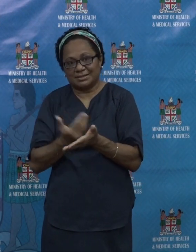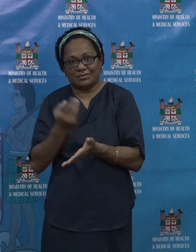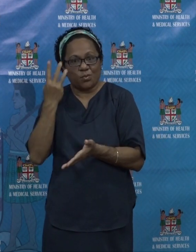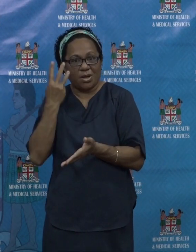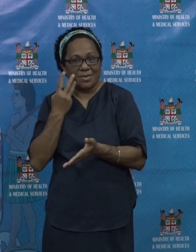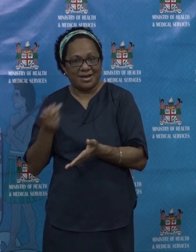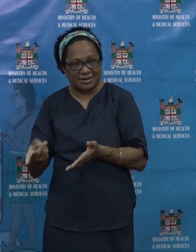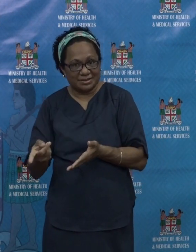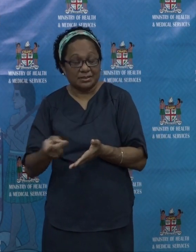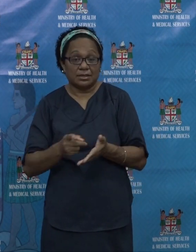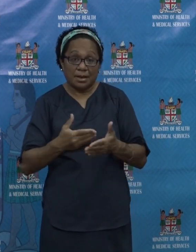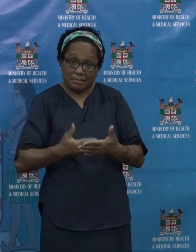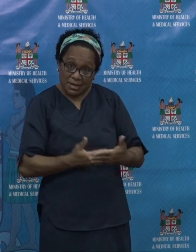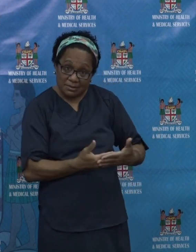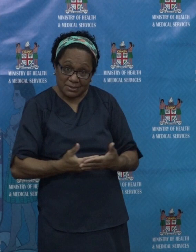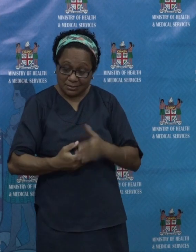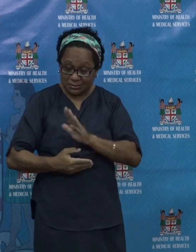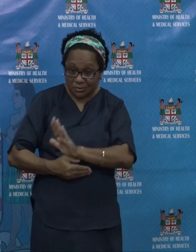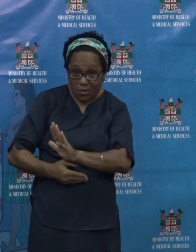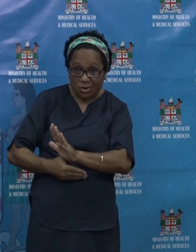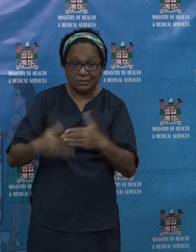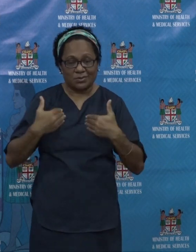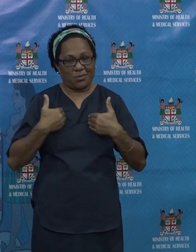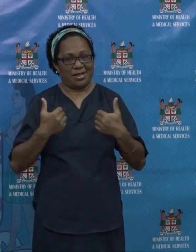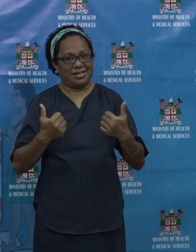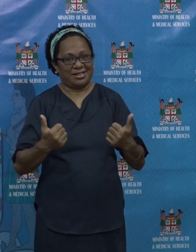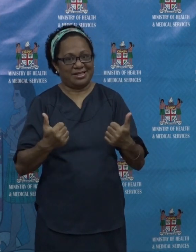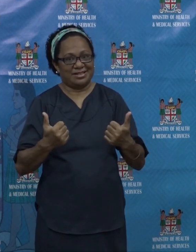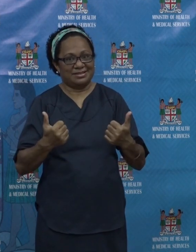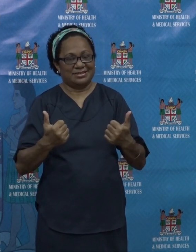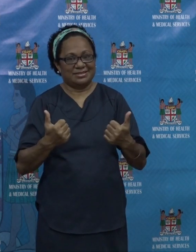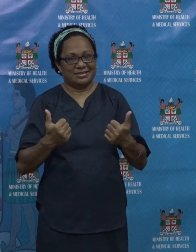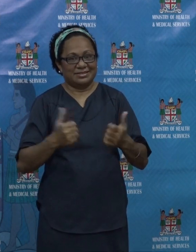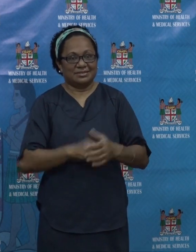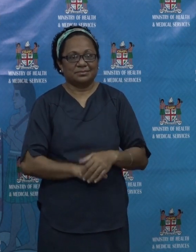Our baby has recovered well and is in a stable condition.